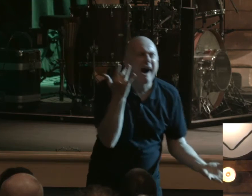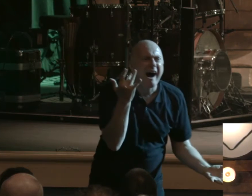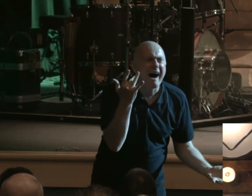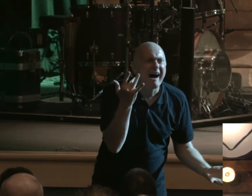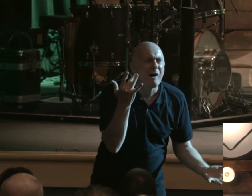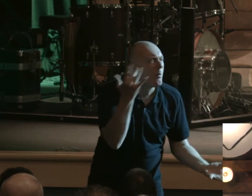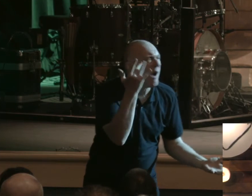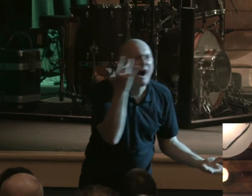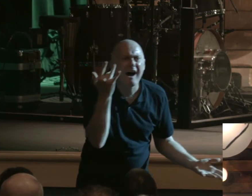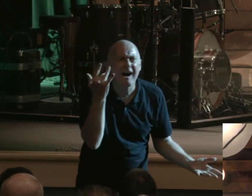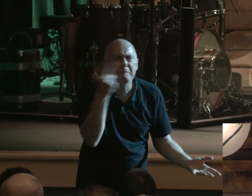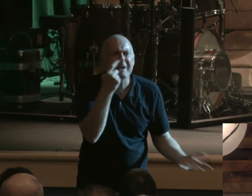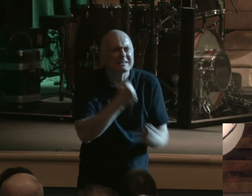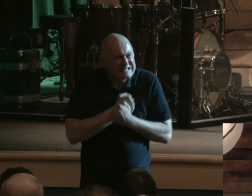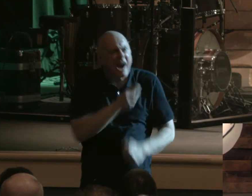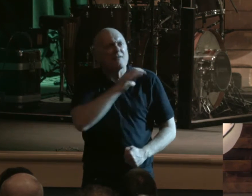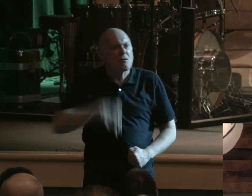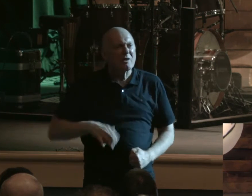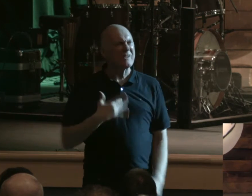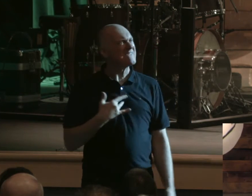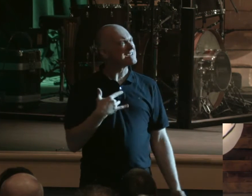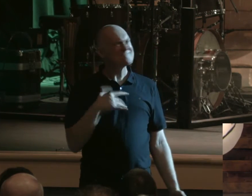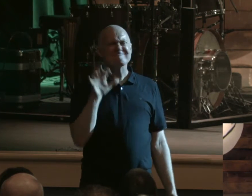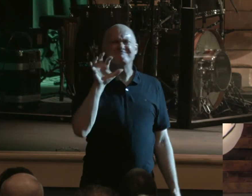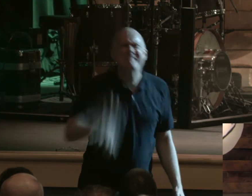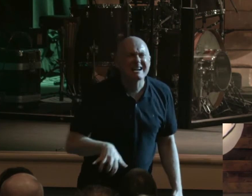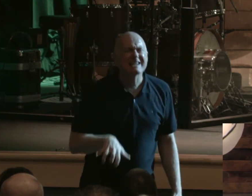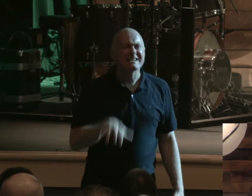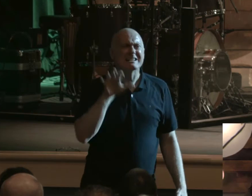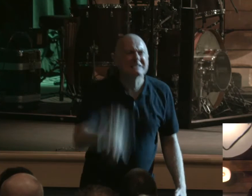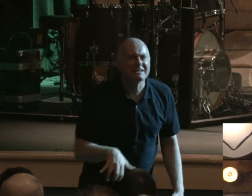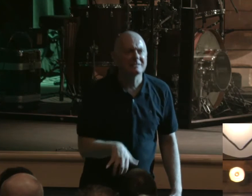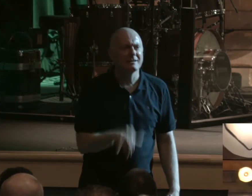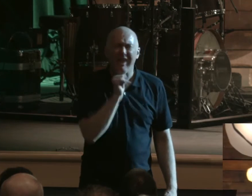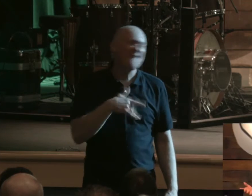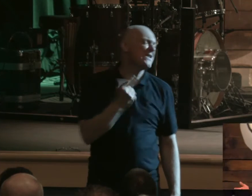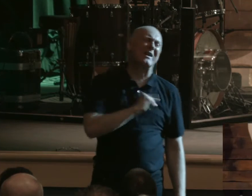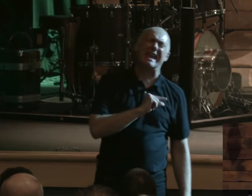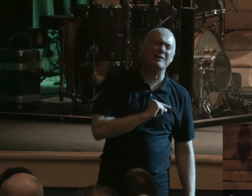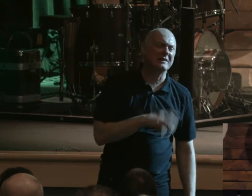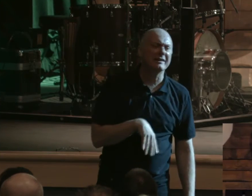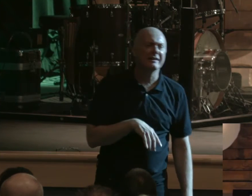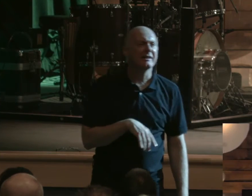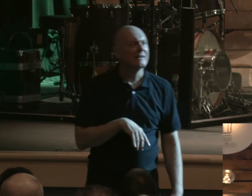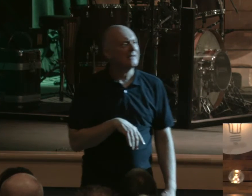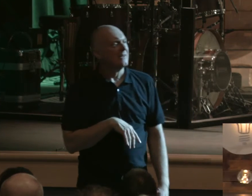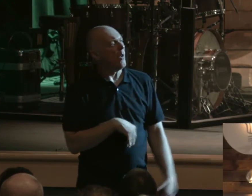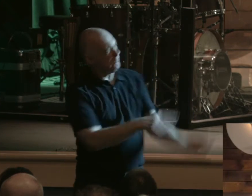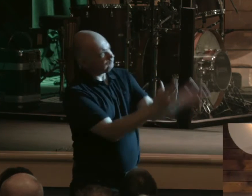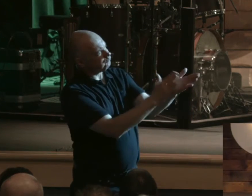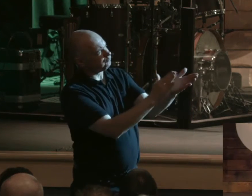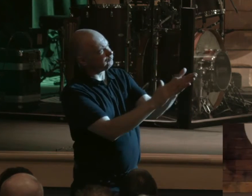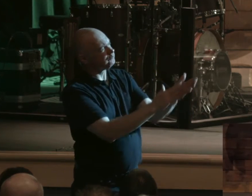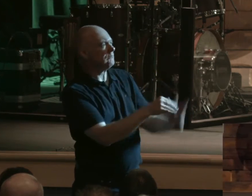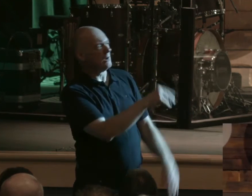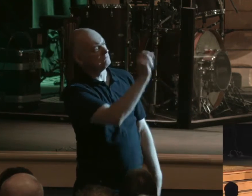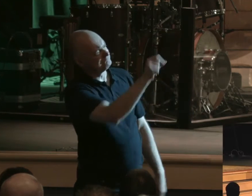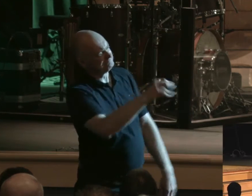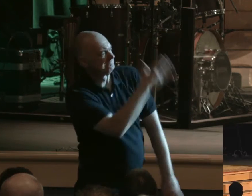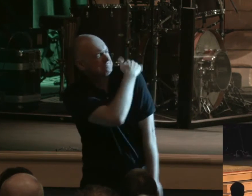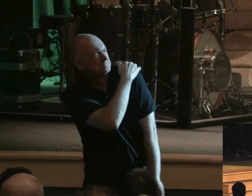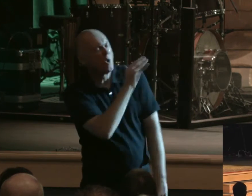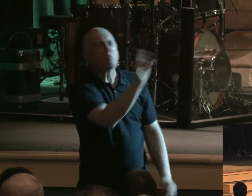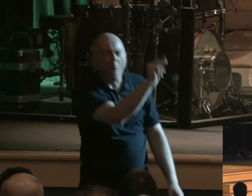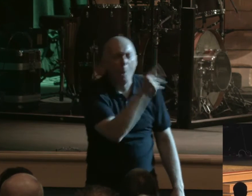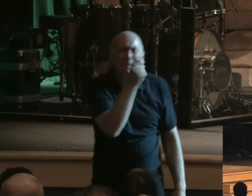serve in Harvest Kids because the love of Christ compels you. Not so you feel guilty, not so someone will say, wow, way to serve, or God will pat you on the back.